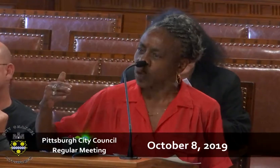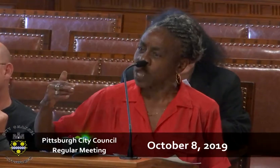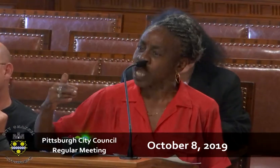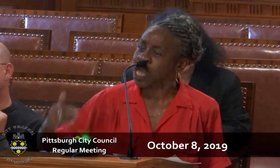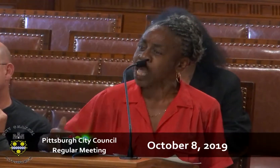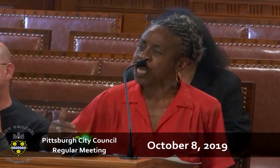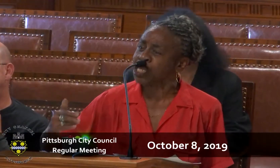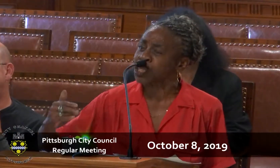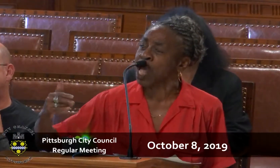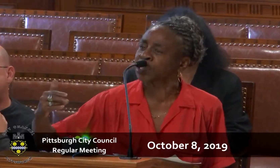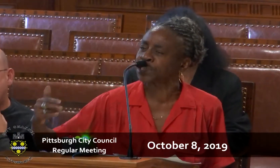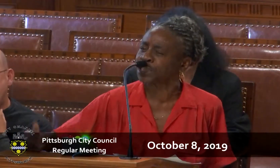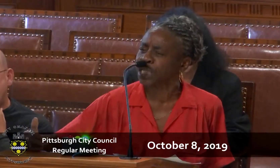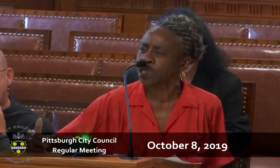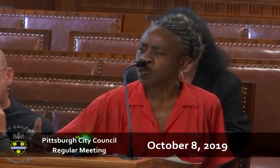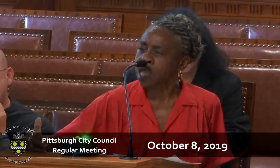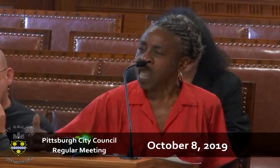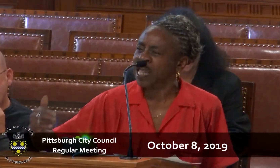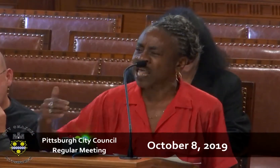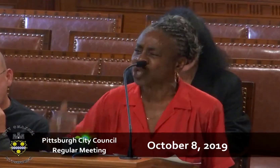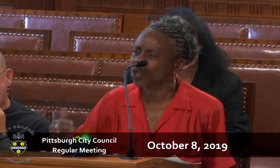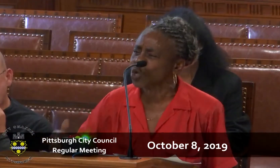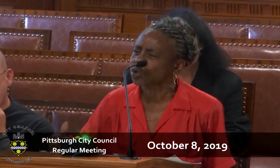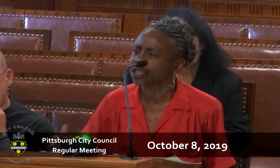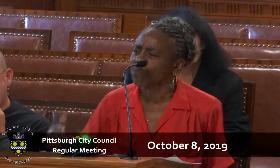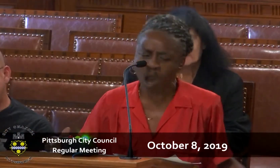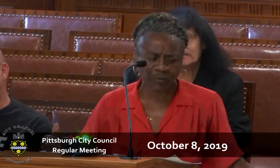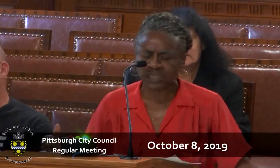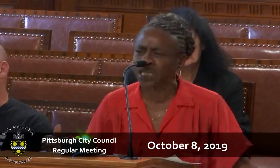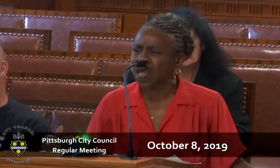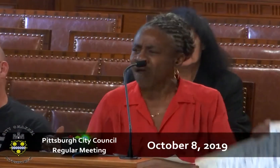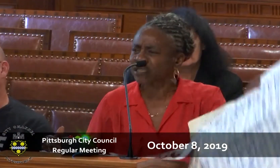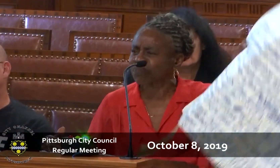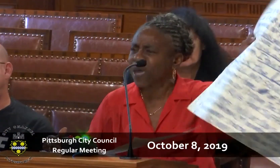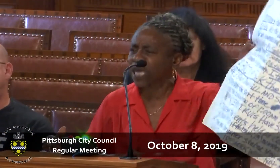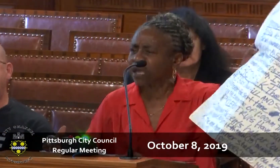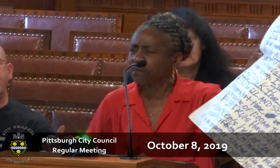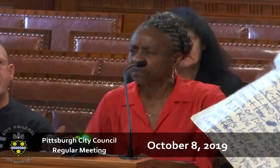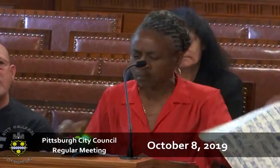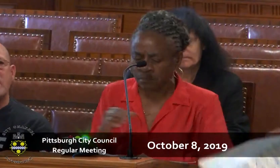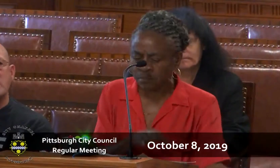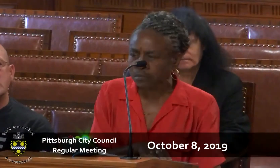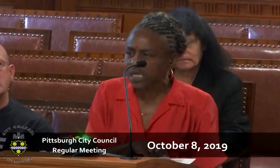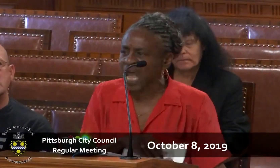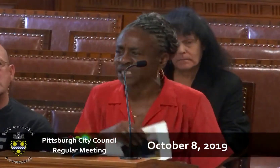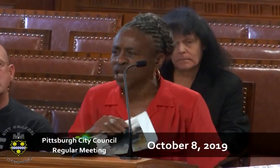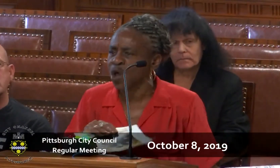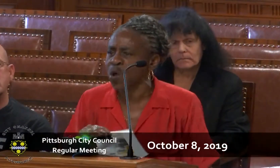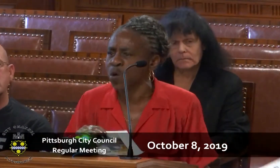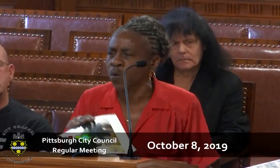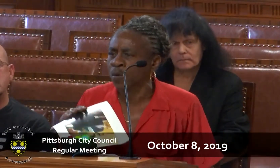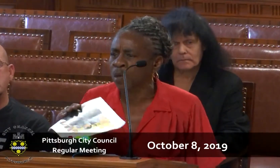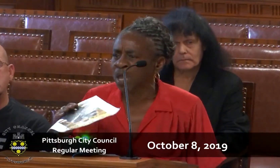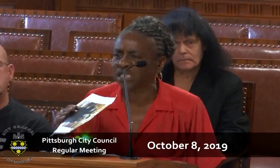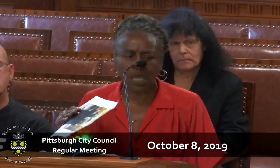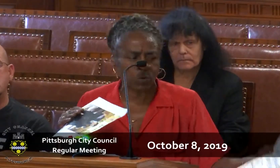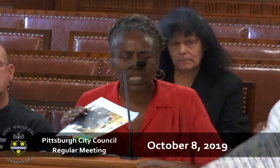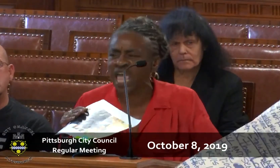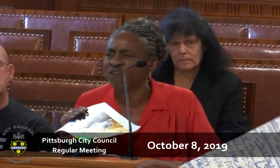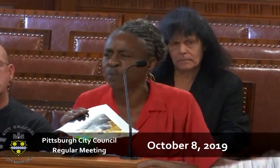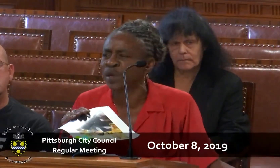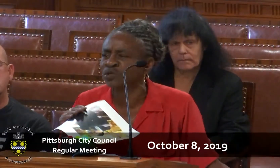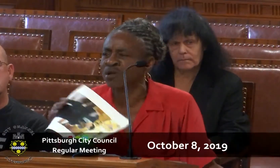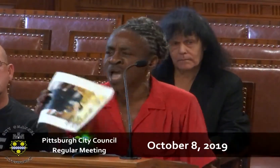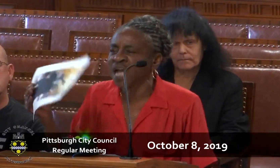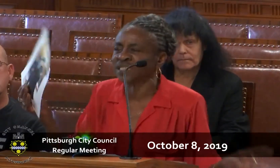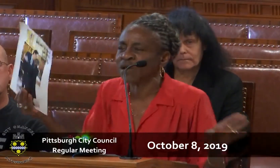and in a city and to use the democracy of speaking. I said, oh, he said, well,